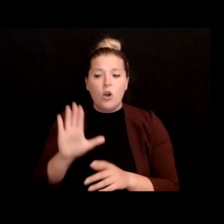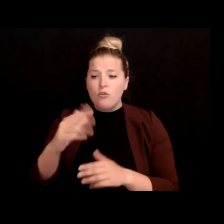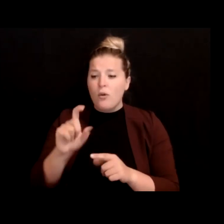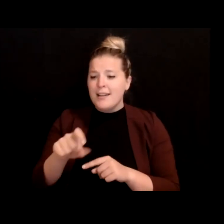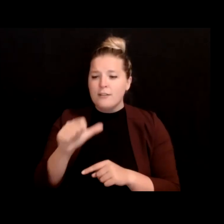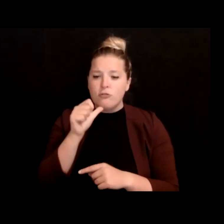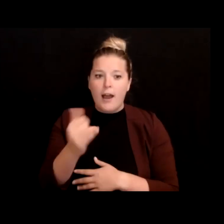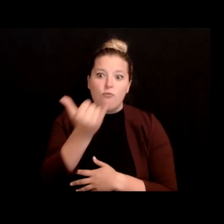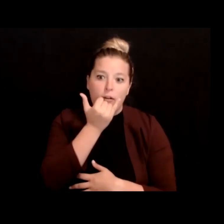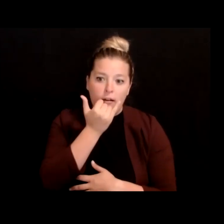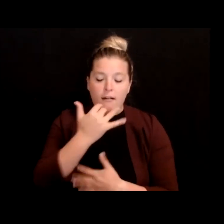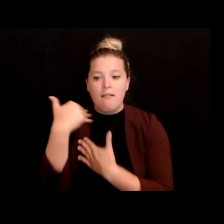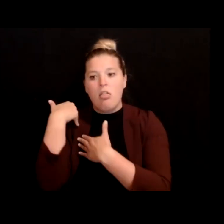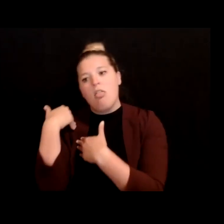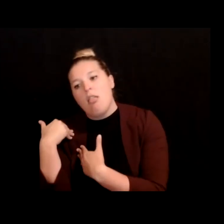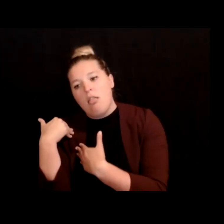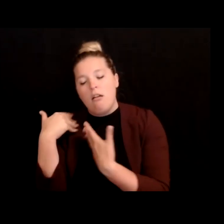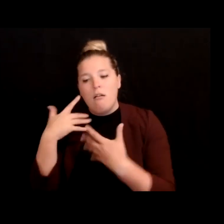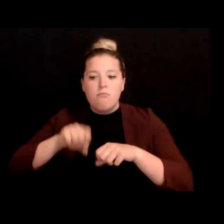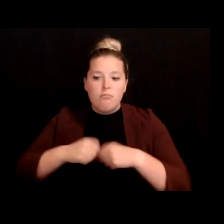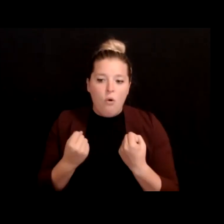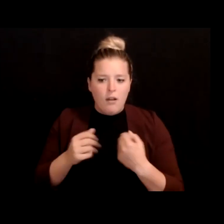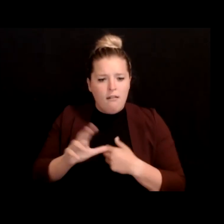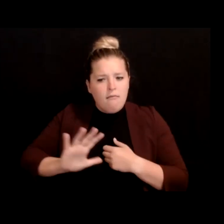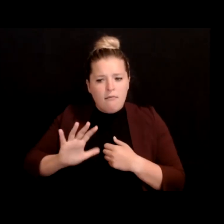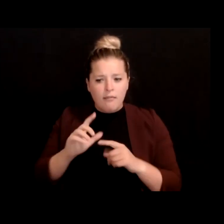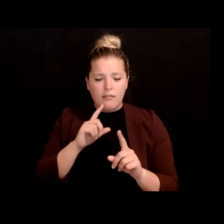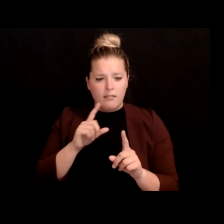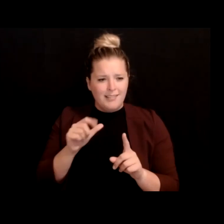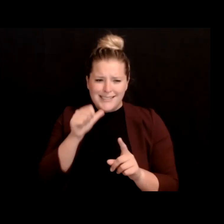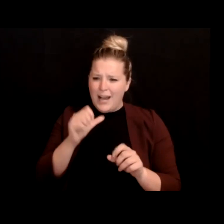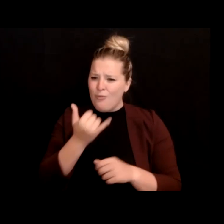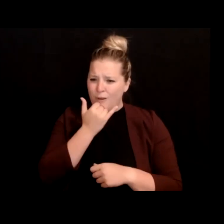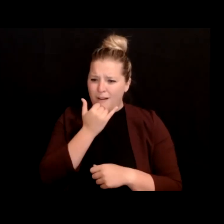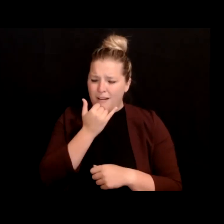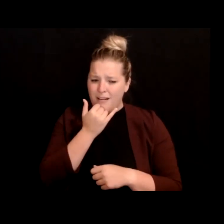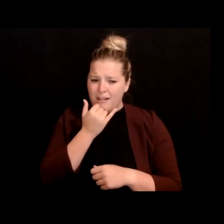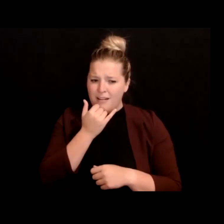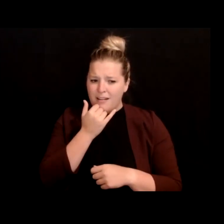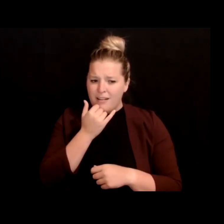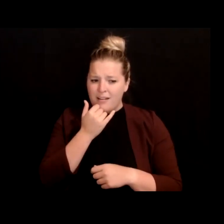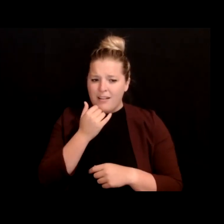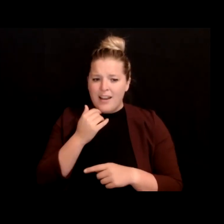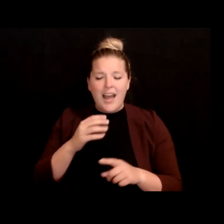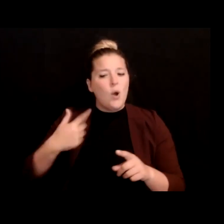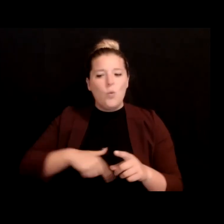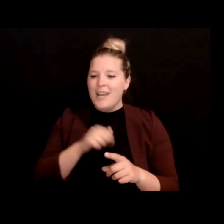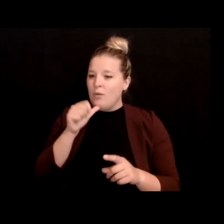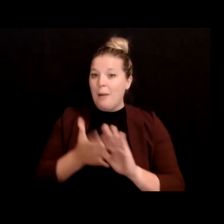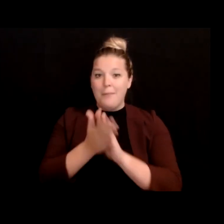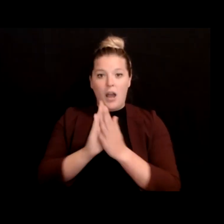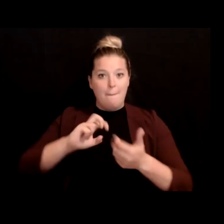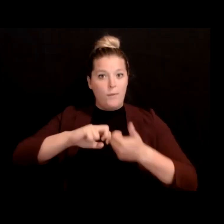broken for having needs or for choosing to meet them. That it does not make us a problem, that we are not